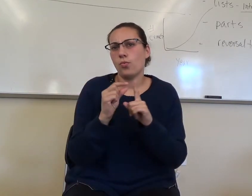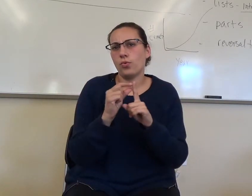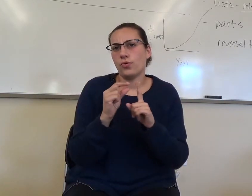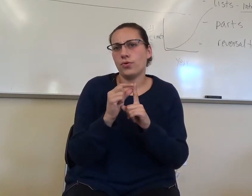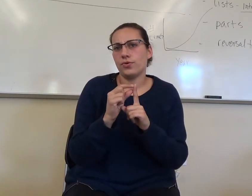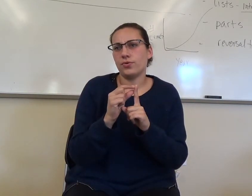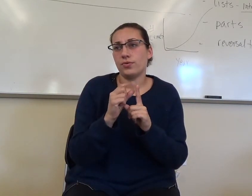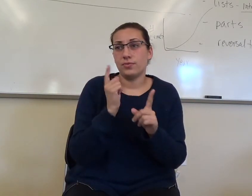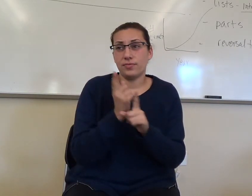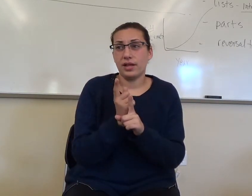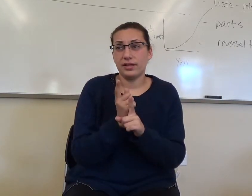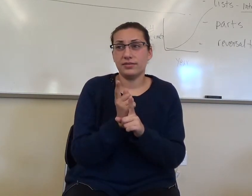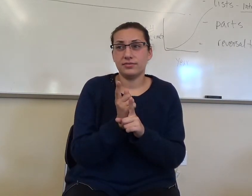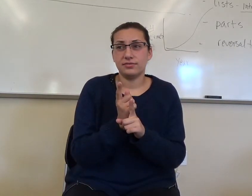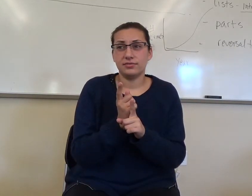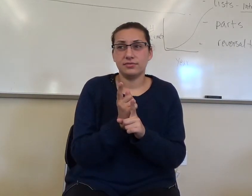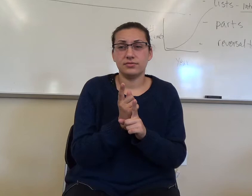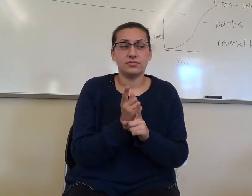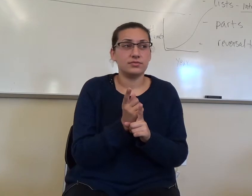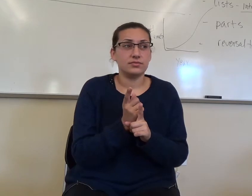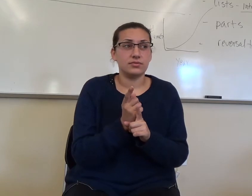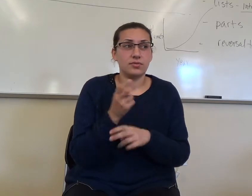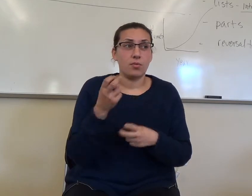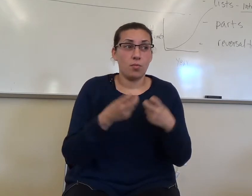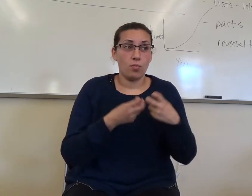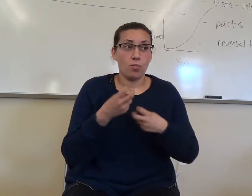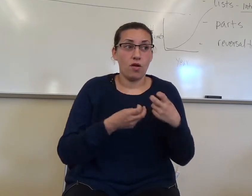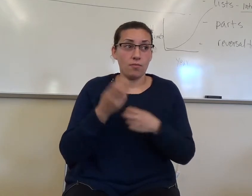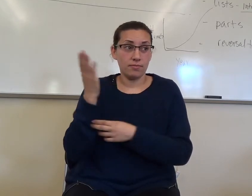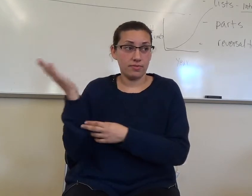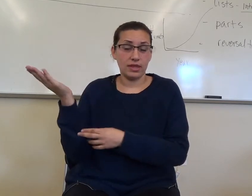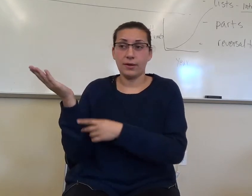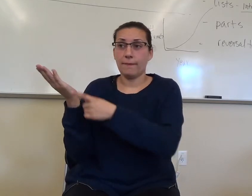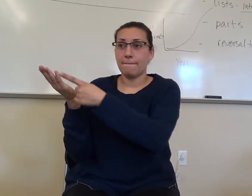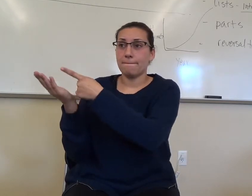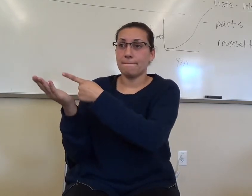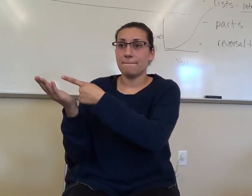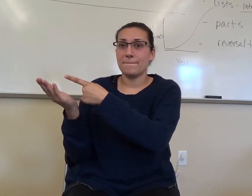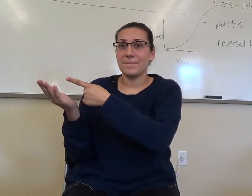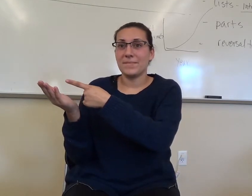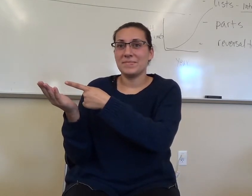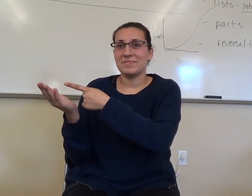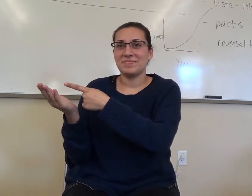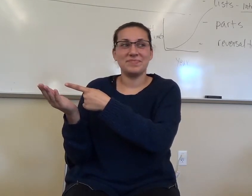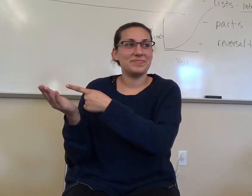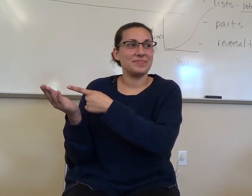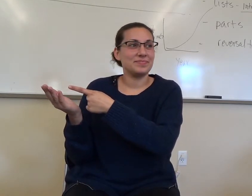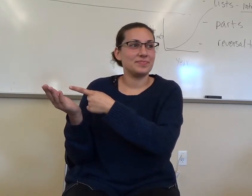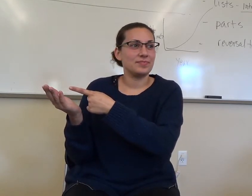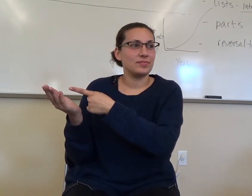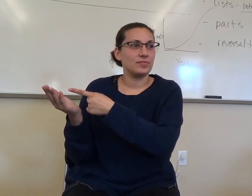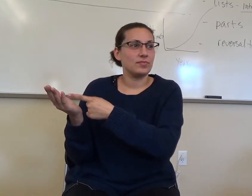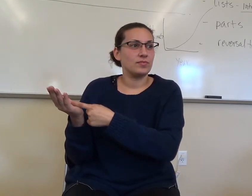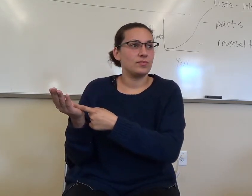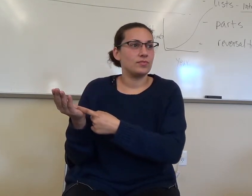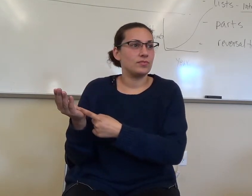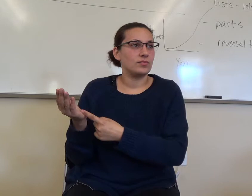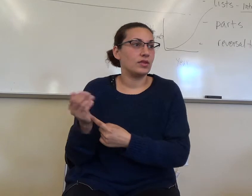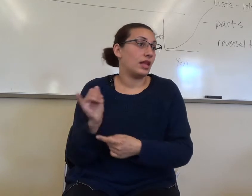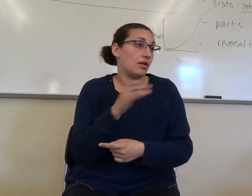right? And one of the problems here is that it doesn't really, yeah, groups is